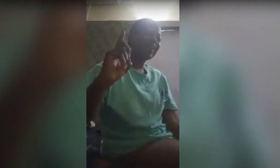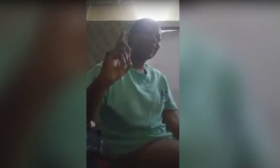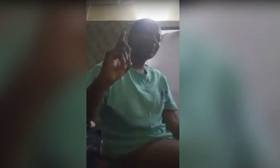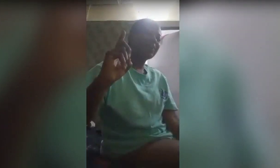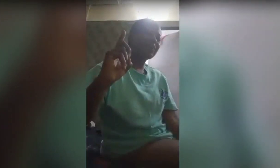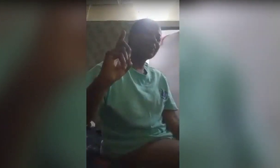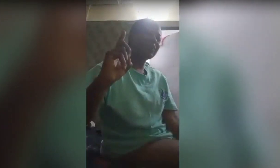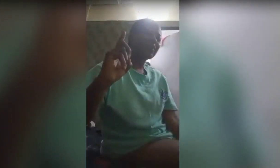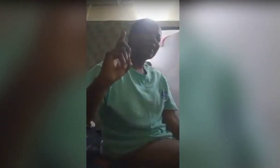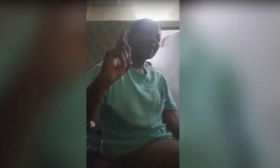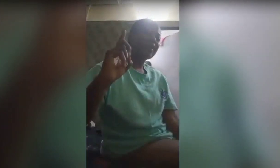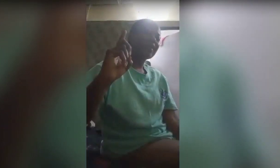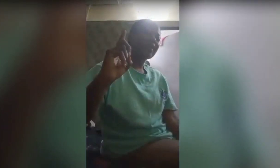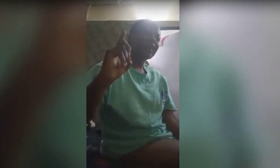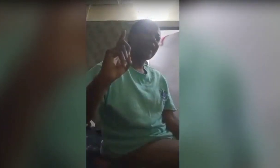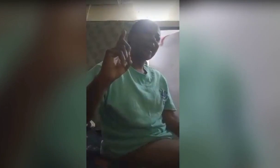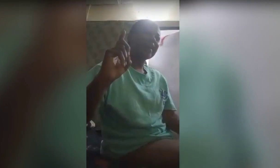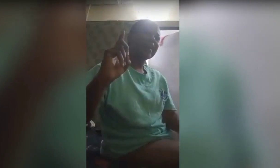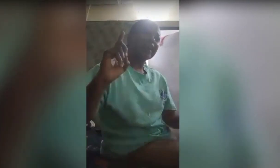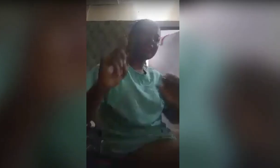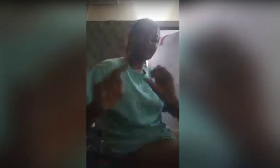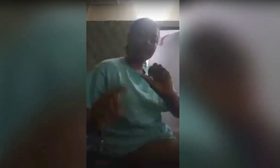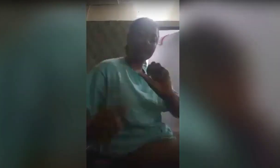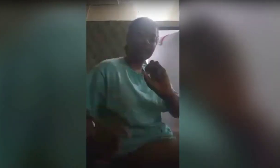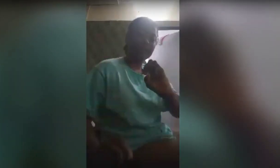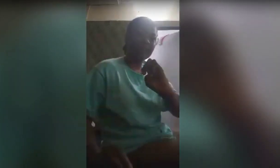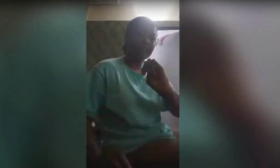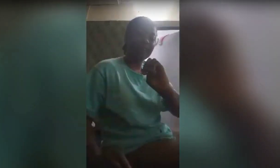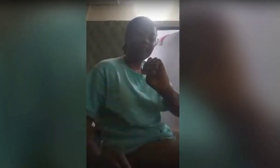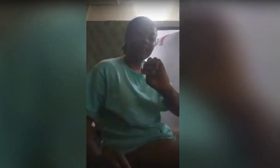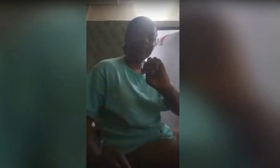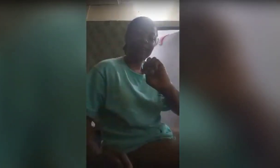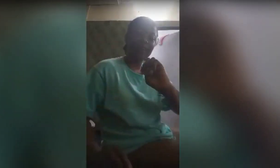And then this is E. Nice.